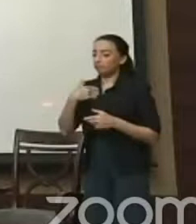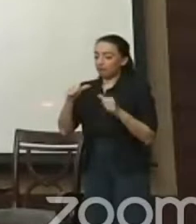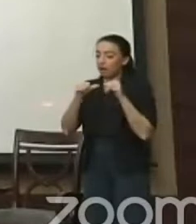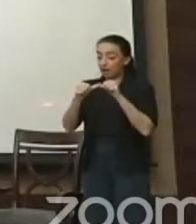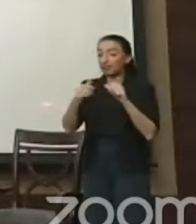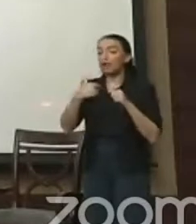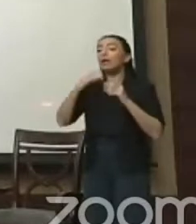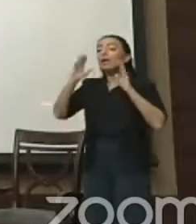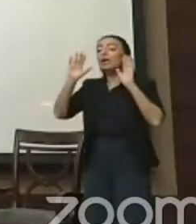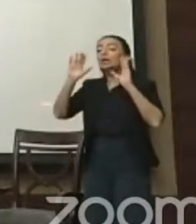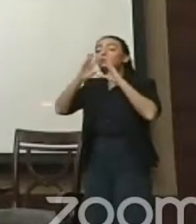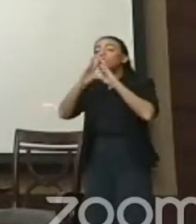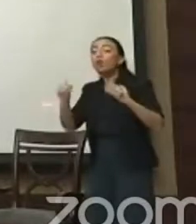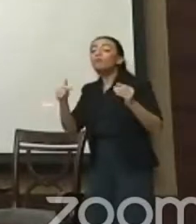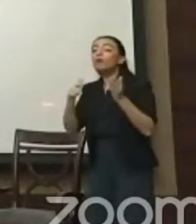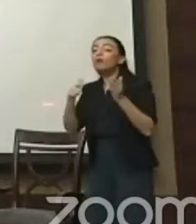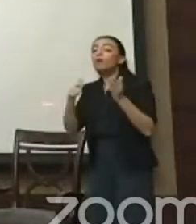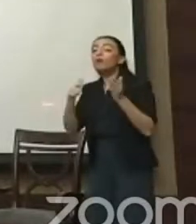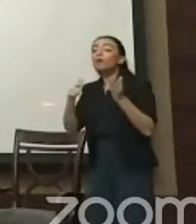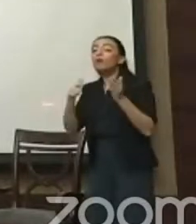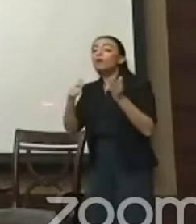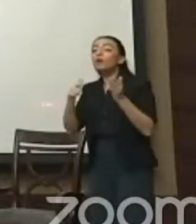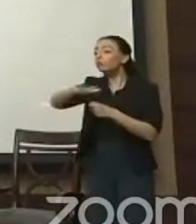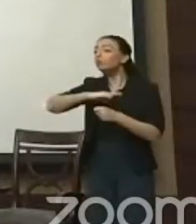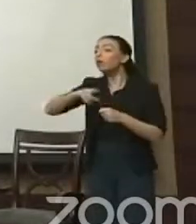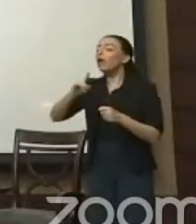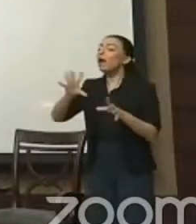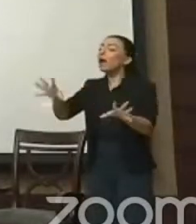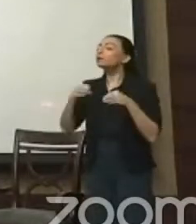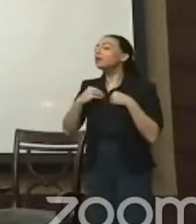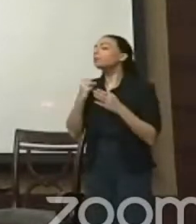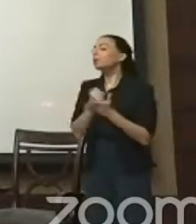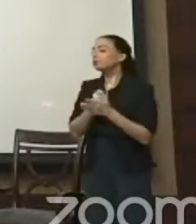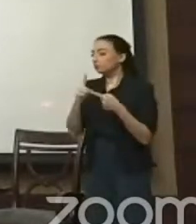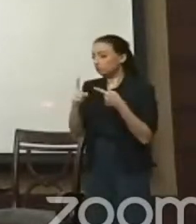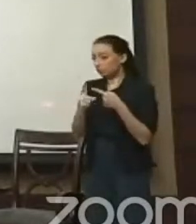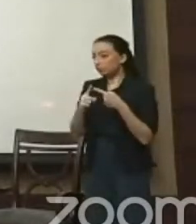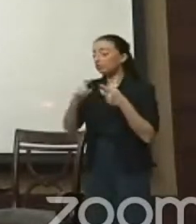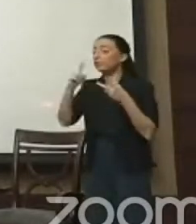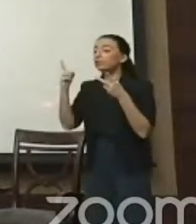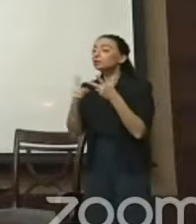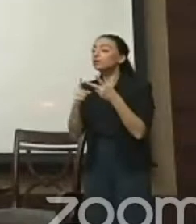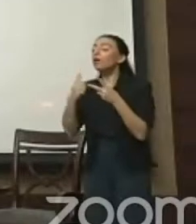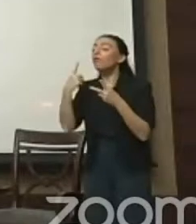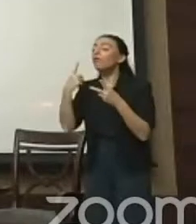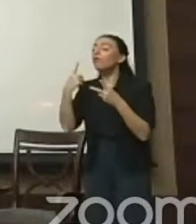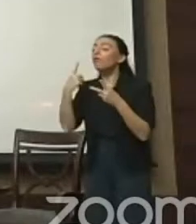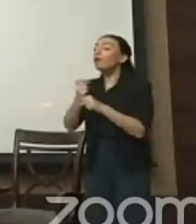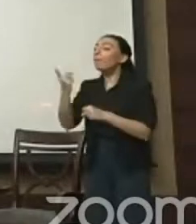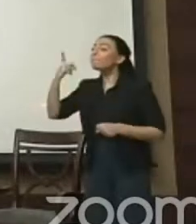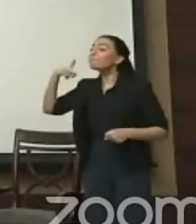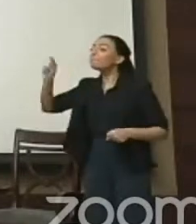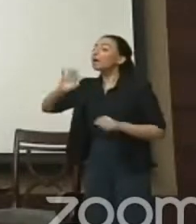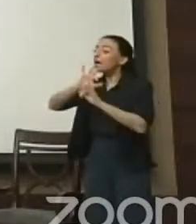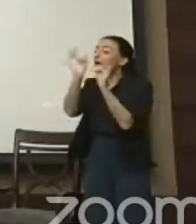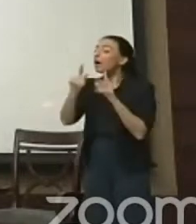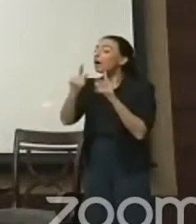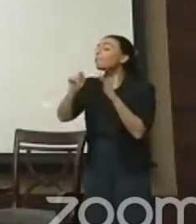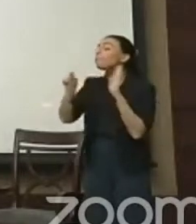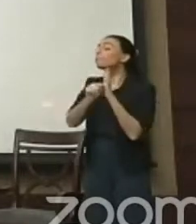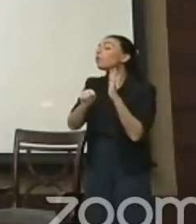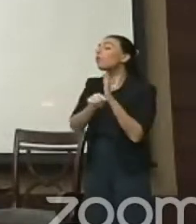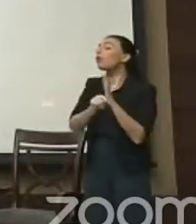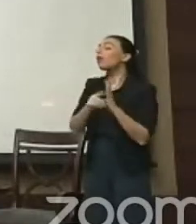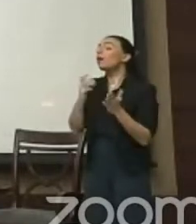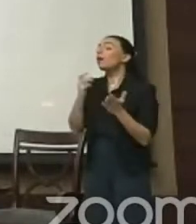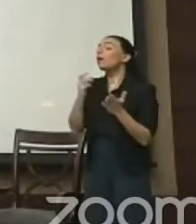of all, the social setup should accept the children with disabilities. Second is that government should have a proper policy for the